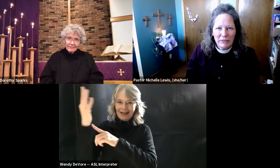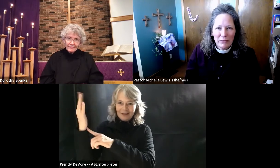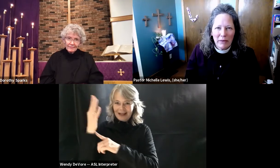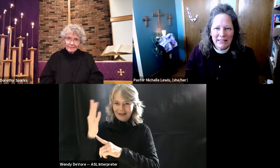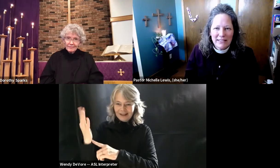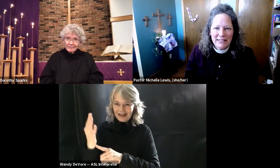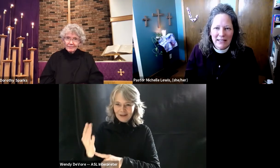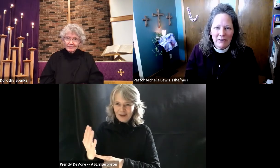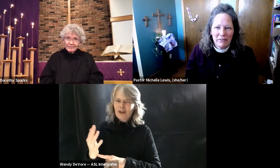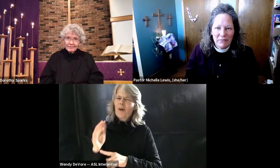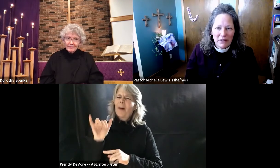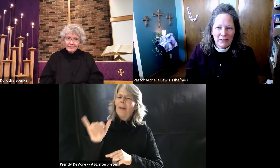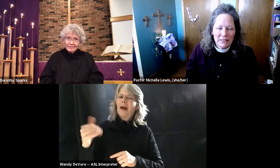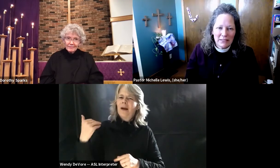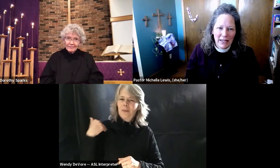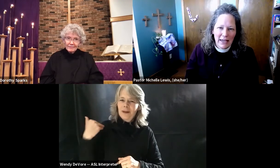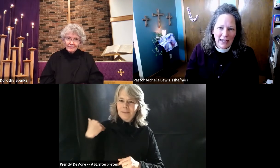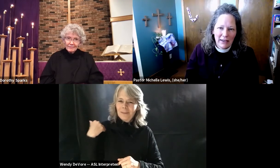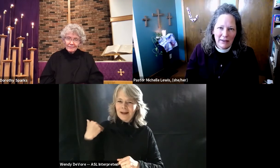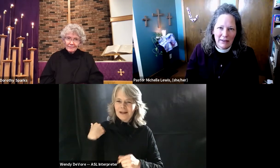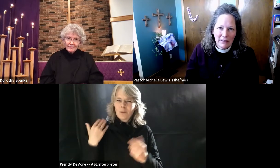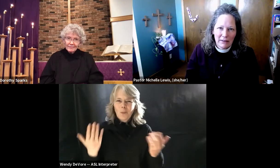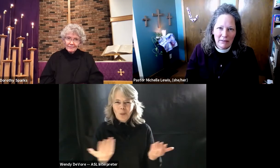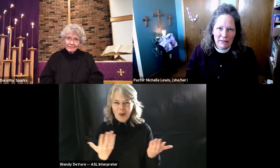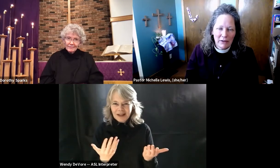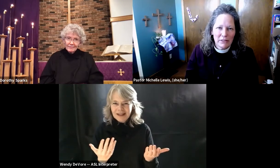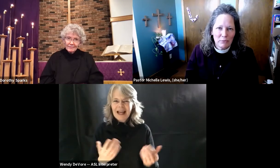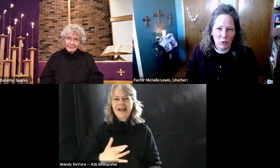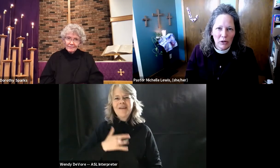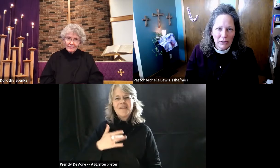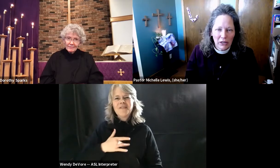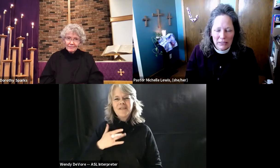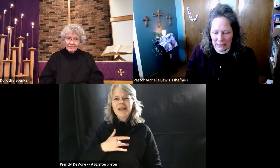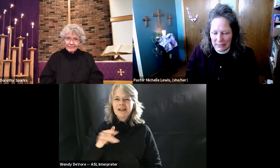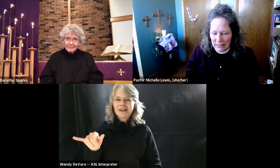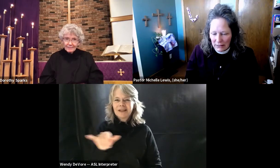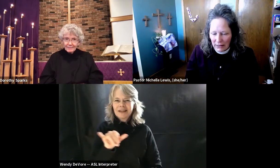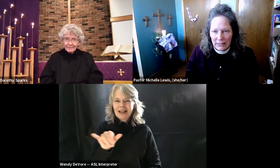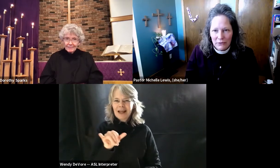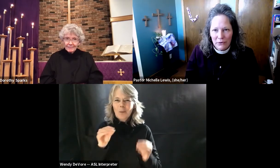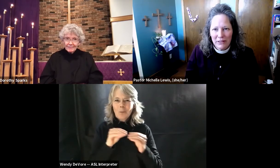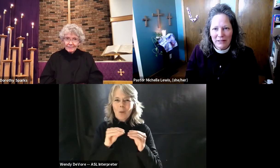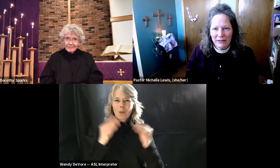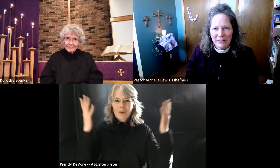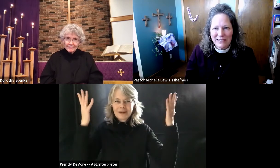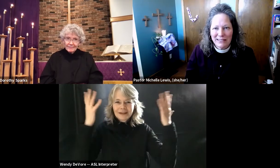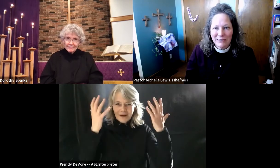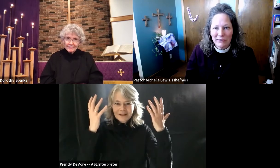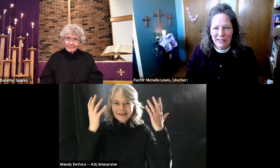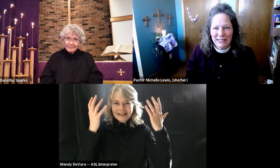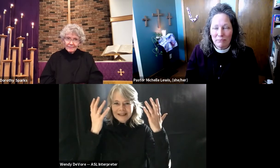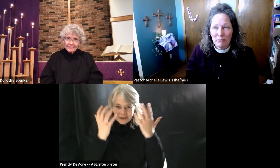It kind of reminds us that it feels like there is more darkness than light, or that there